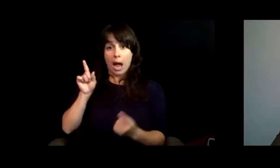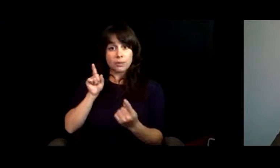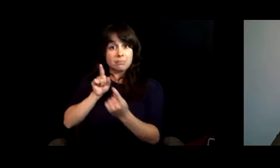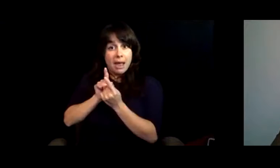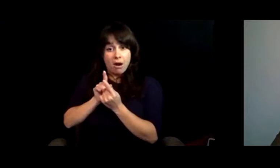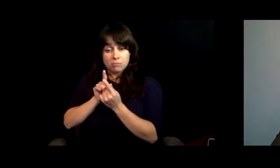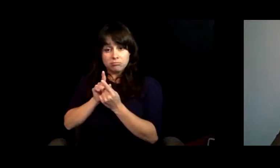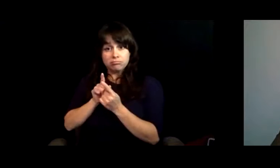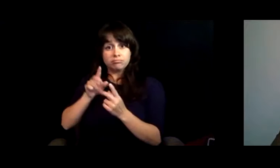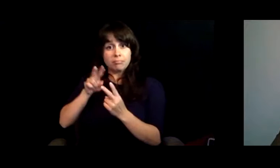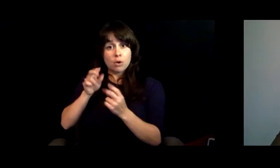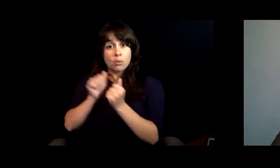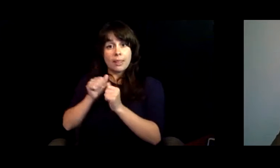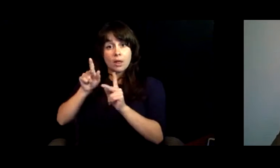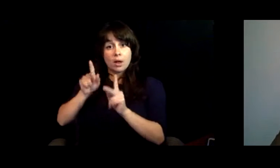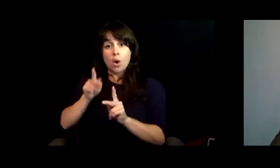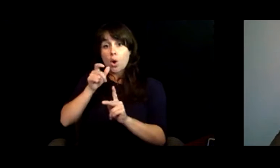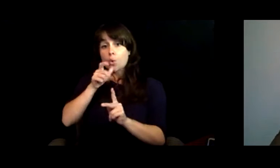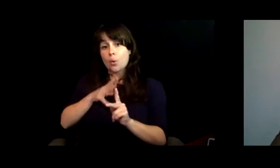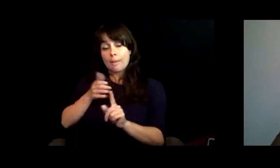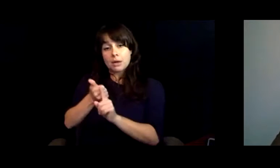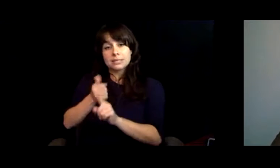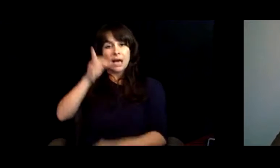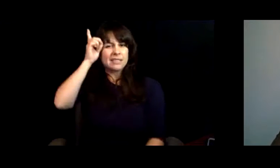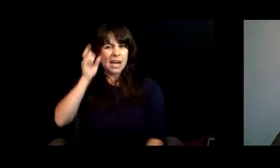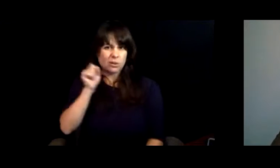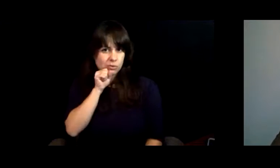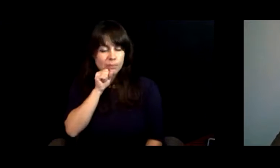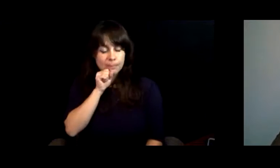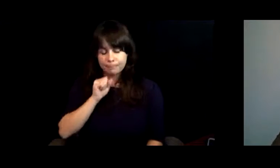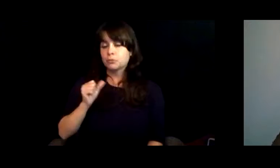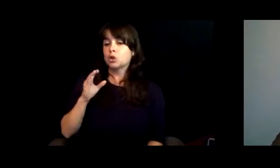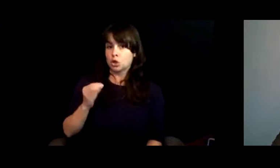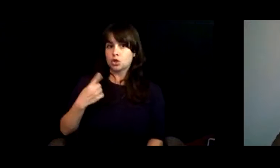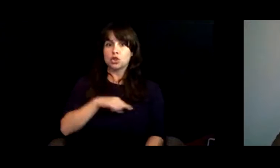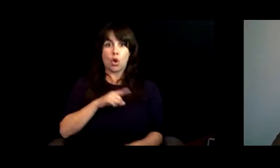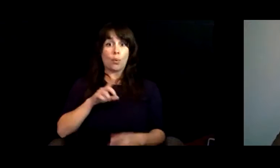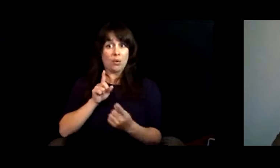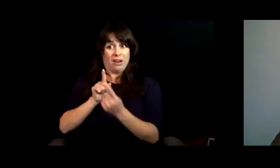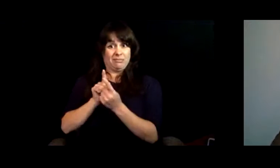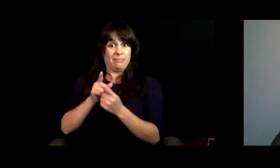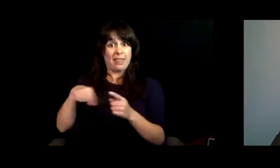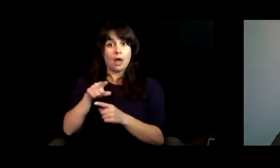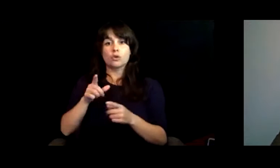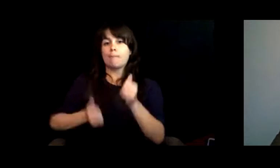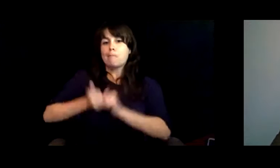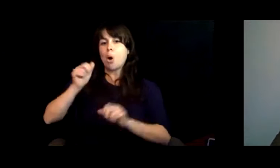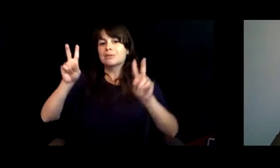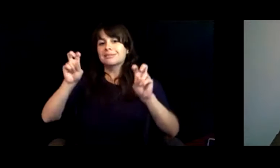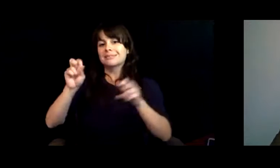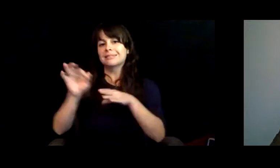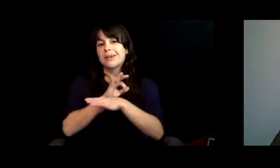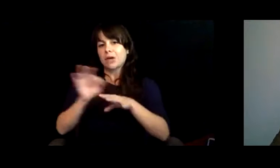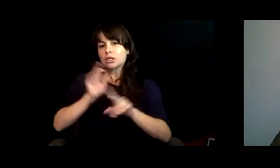11 years old, and she had Down syndrome. So they took us with the most functioning people with special needs there. That's who they paired us